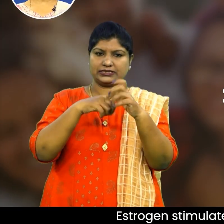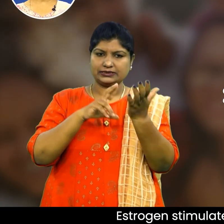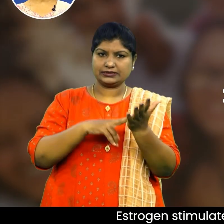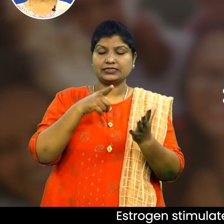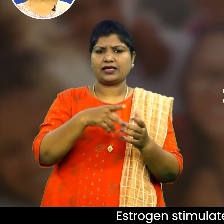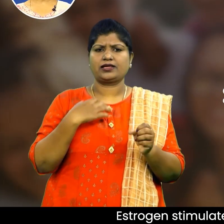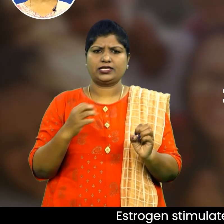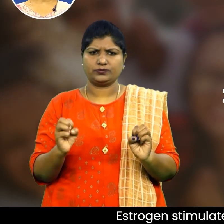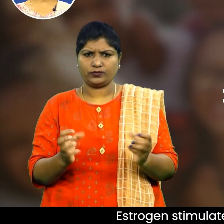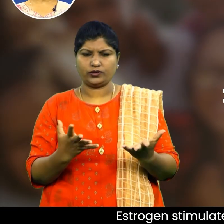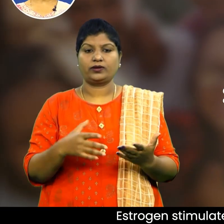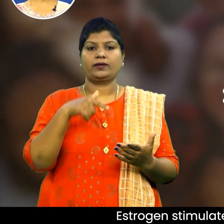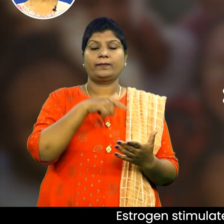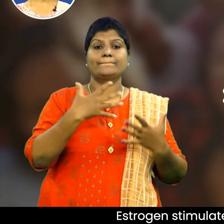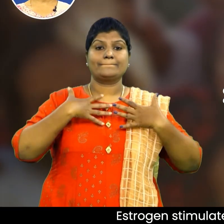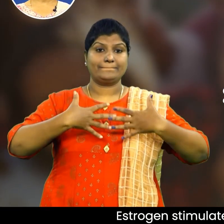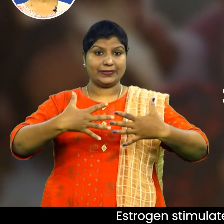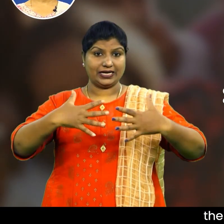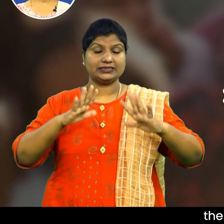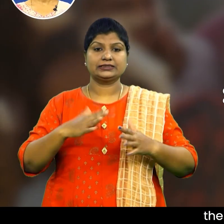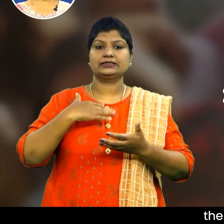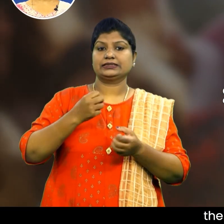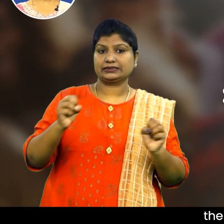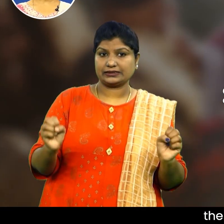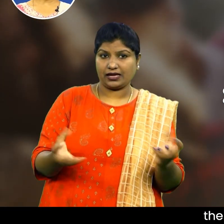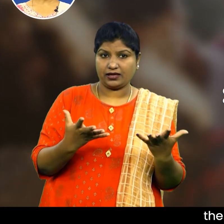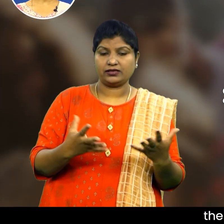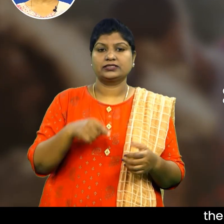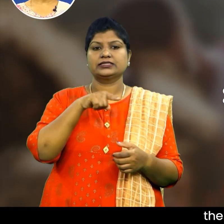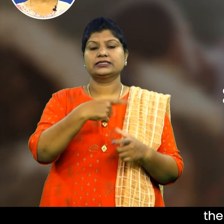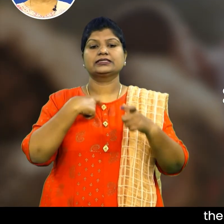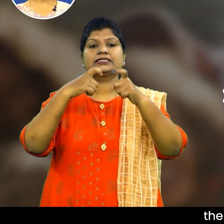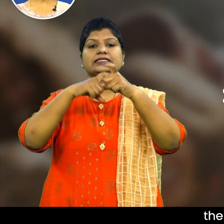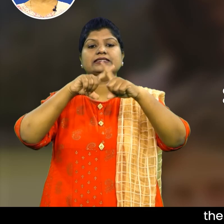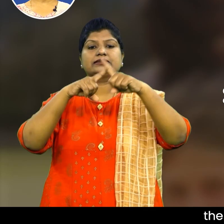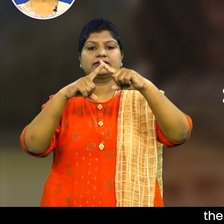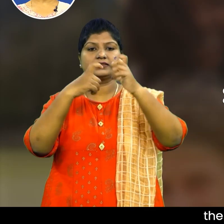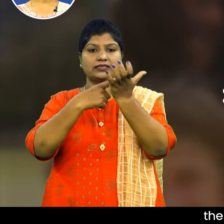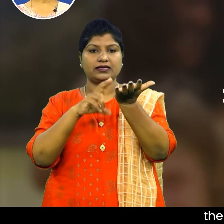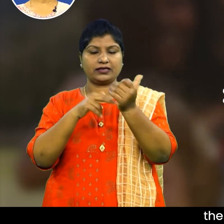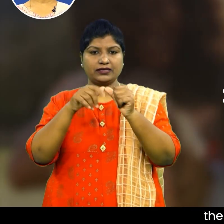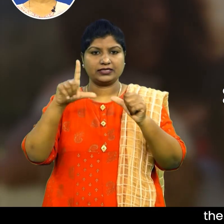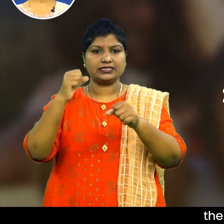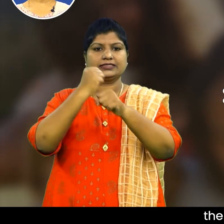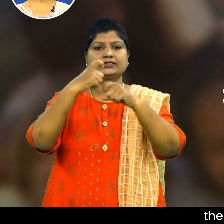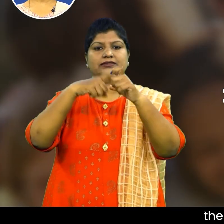stimulates the development of the breast, the external genitalia,